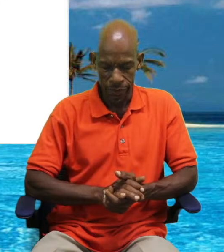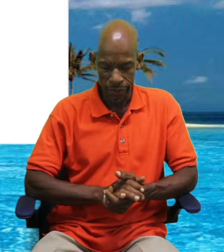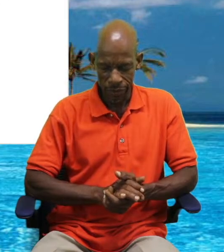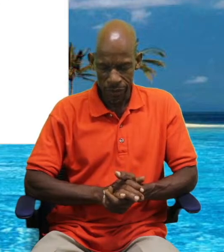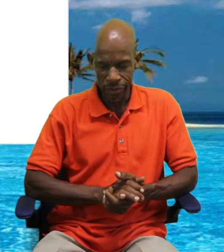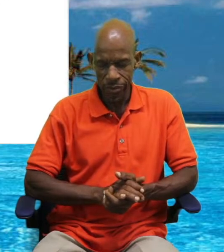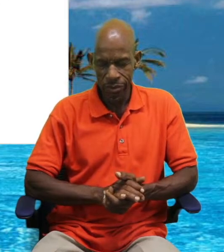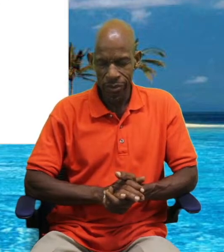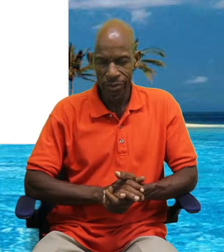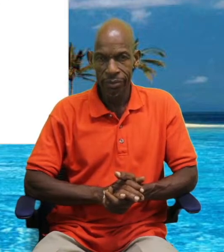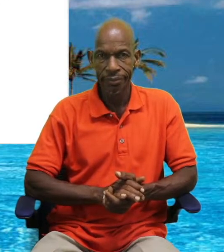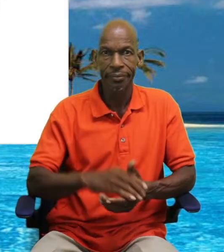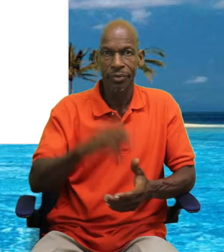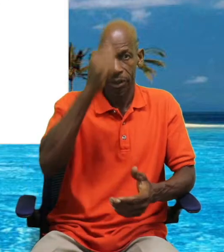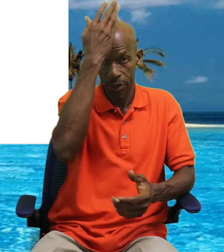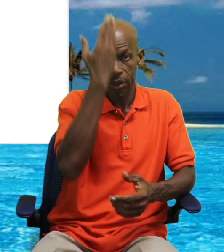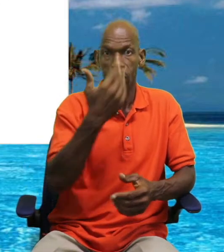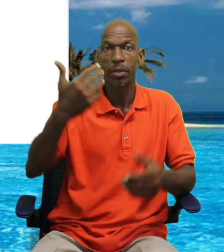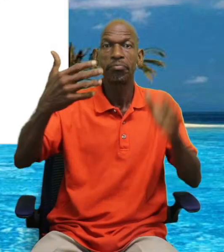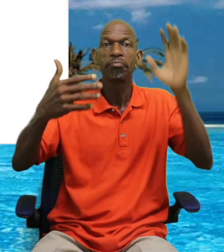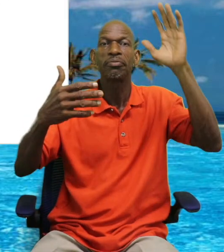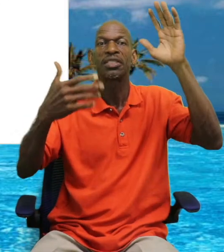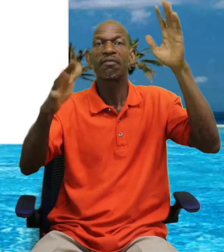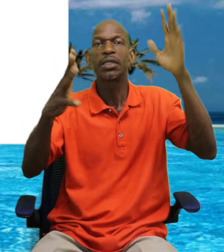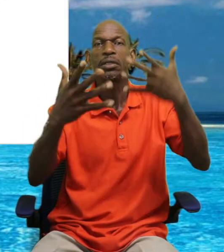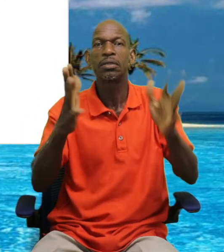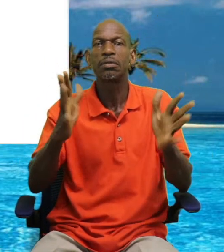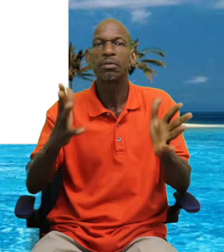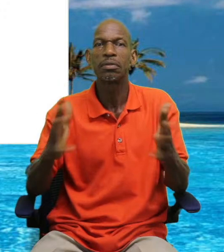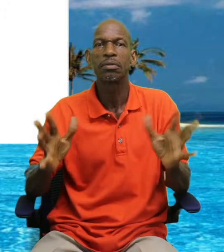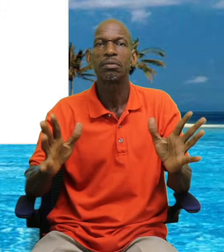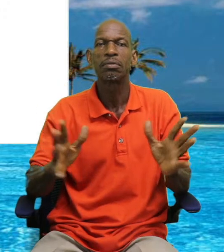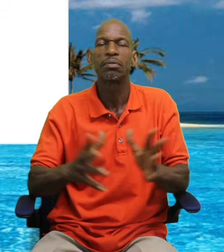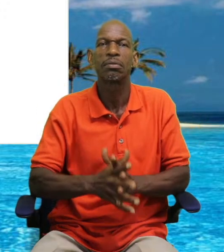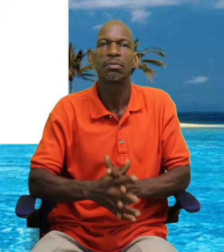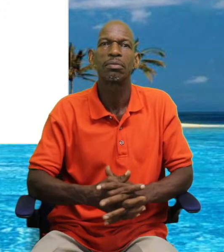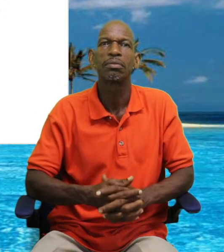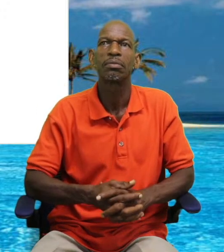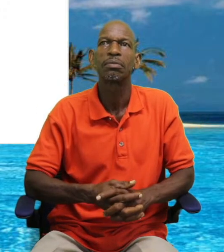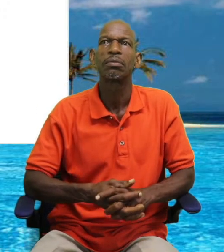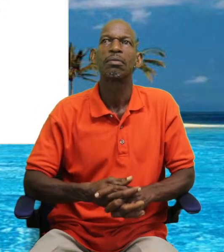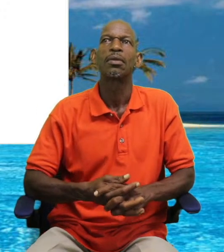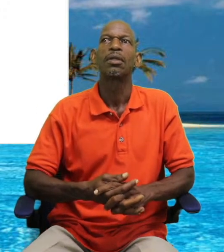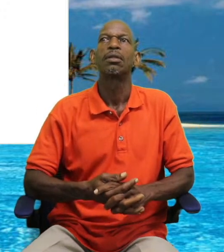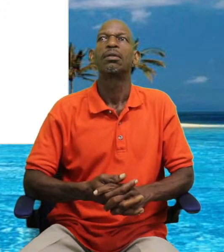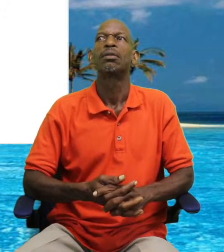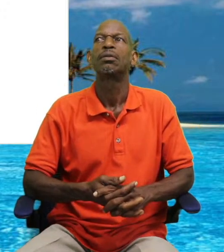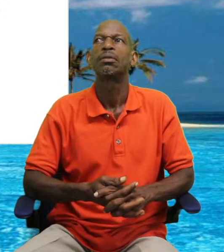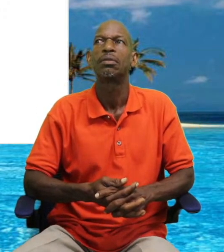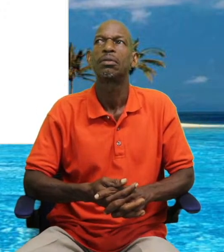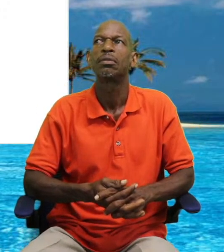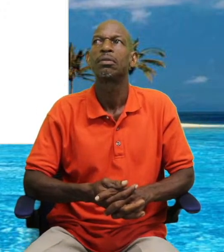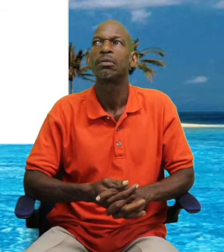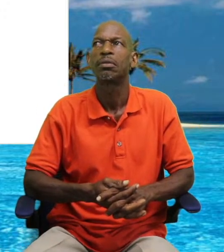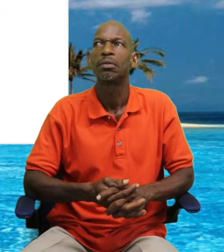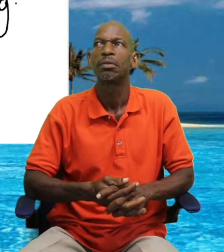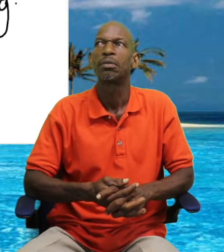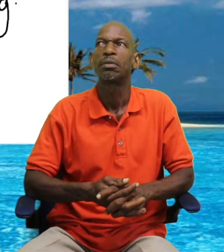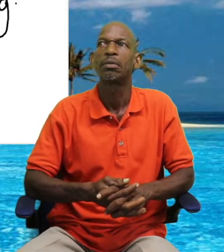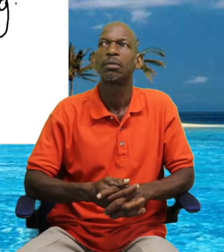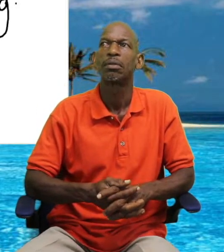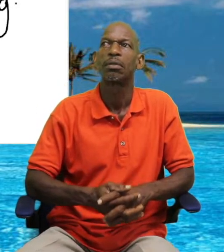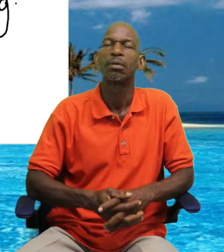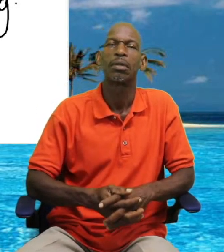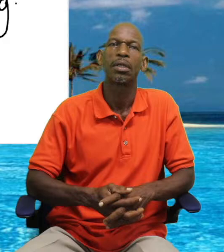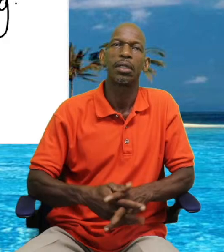All right, Selwyn, tell me if you're finished. I'm seeing him like he's maybe finished. So let's go on to section